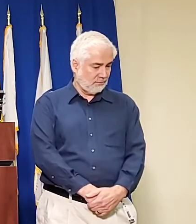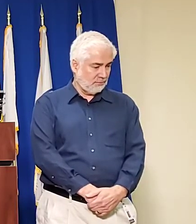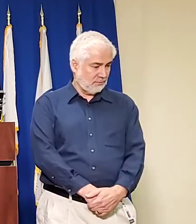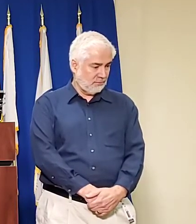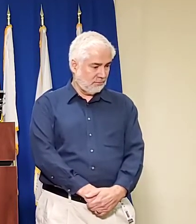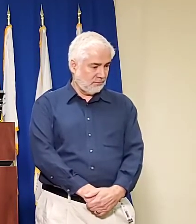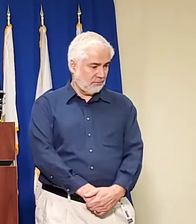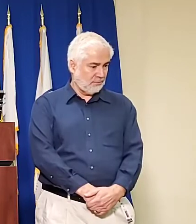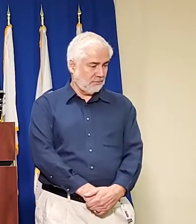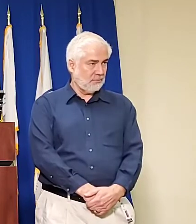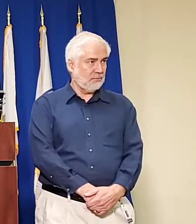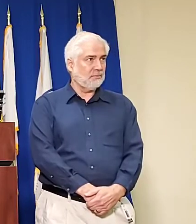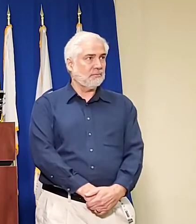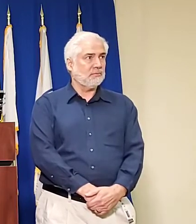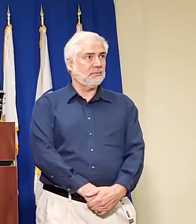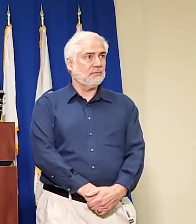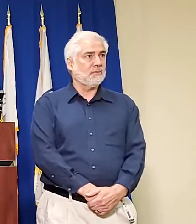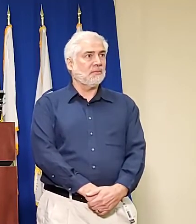Okay.